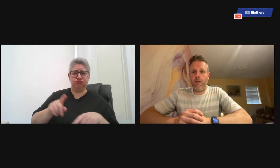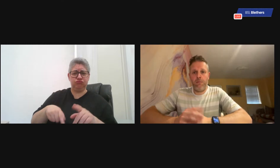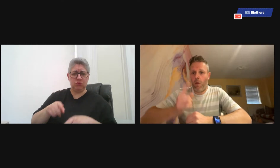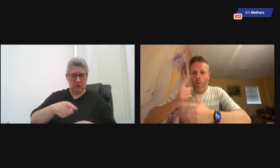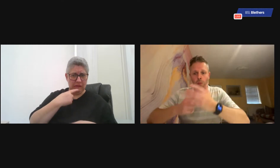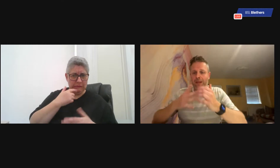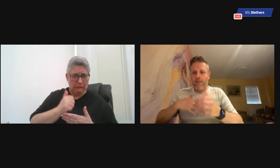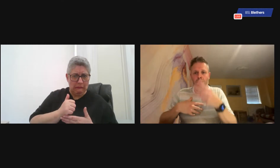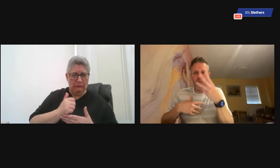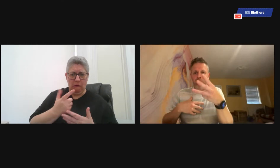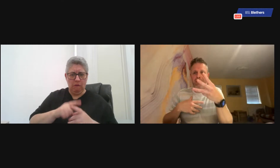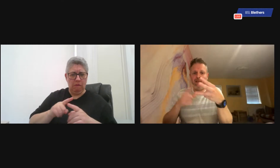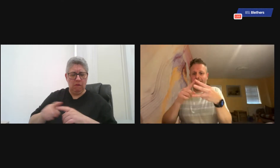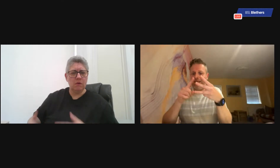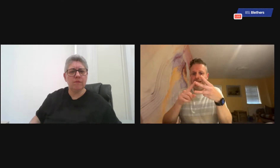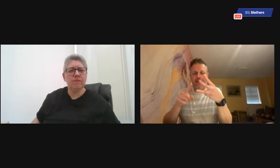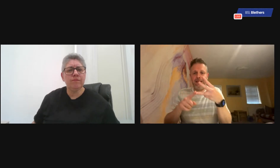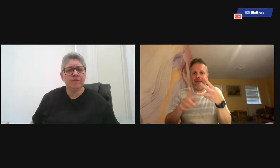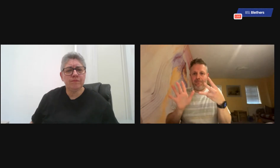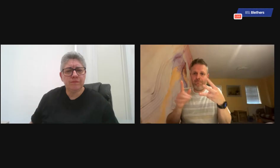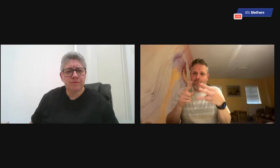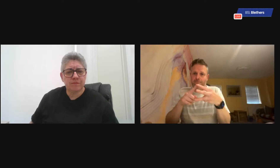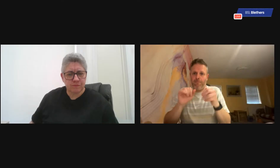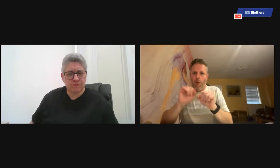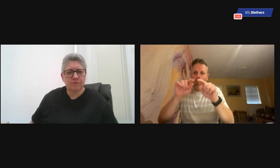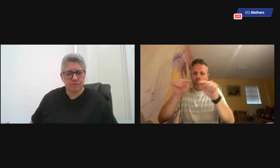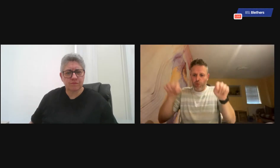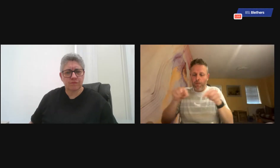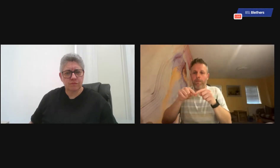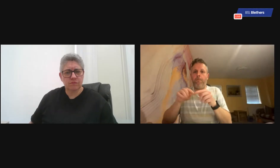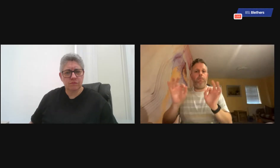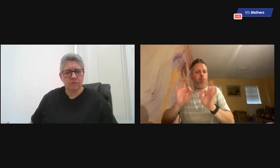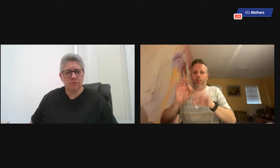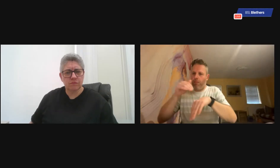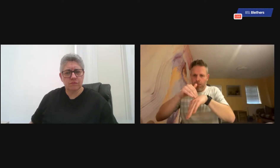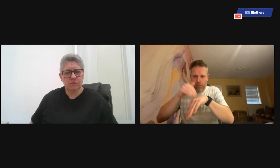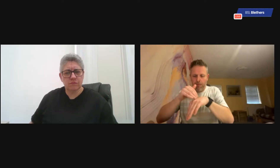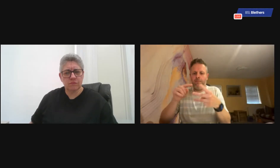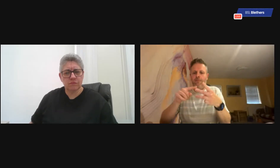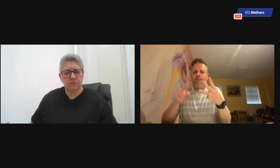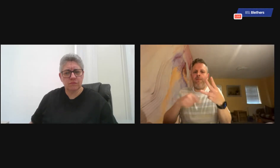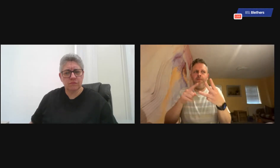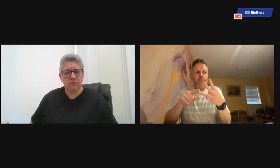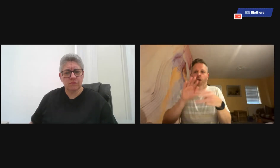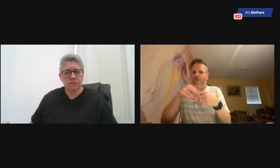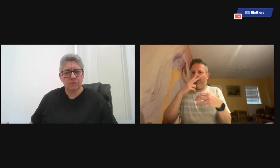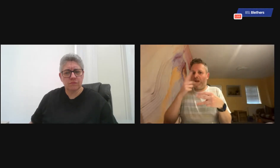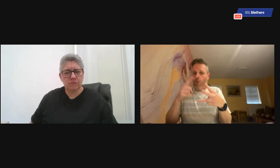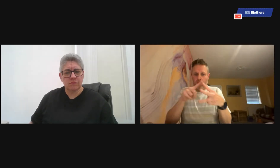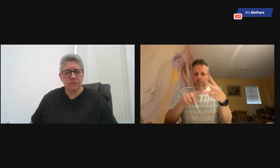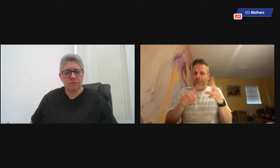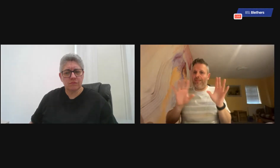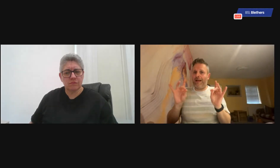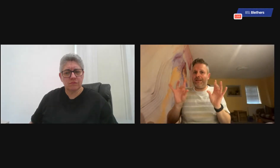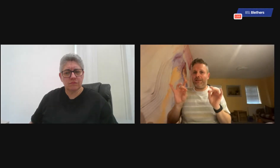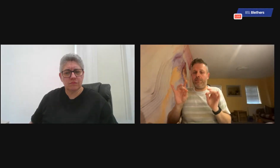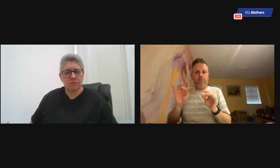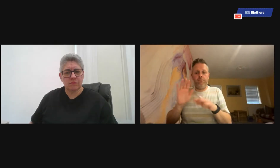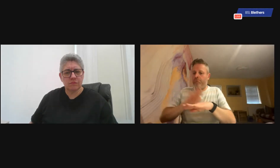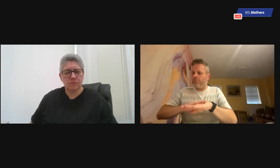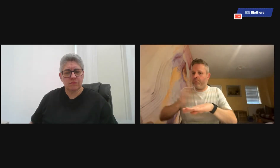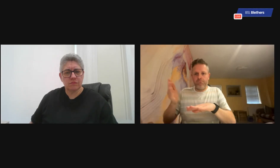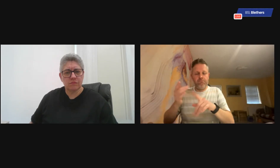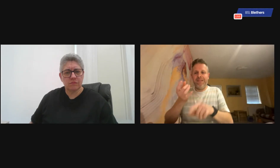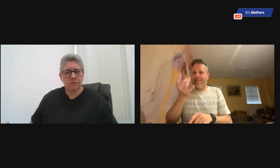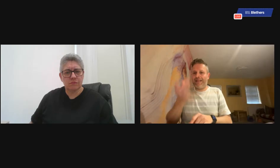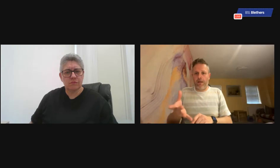And so you can be single, you can be a couple. As you said, you're a gay man, so that doesn't matter. Yeah,